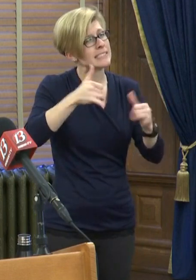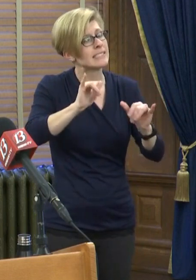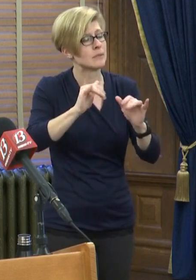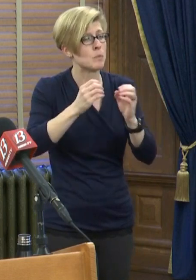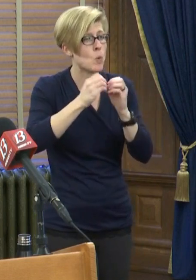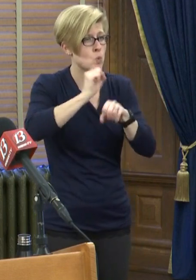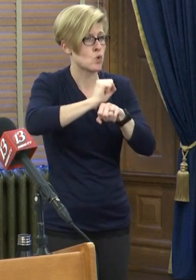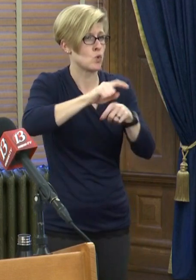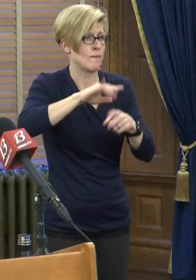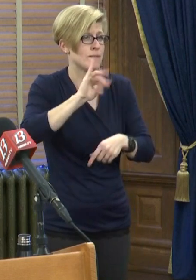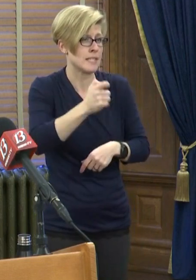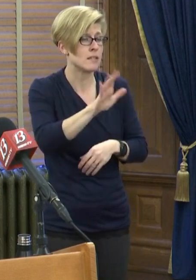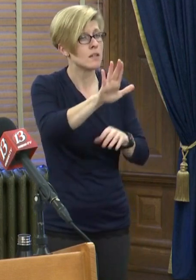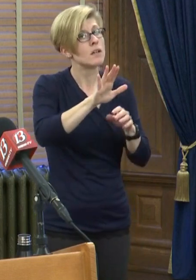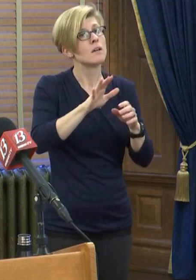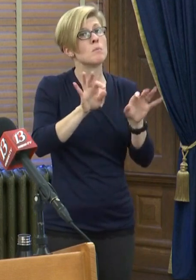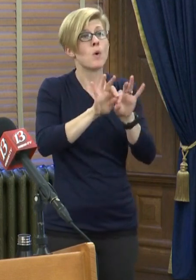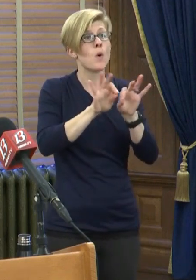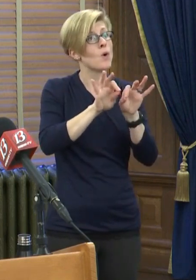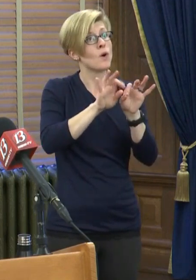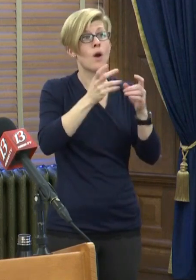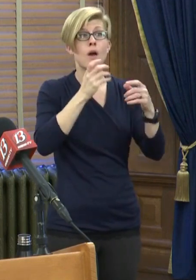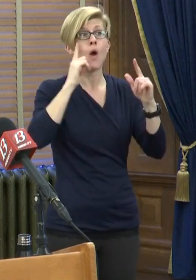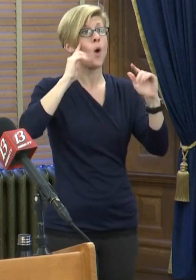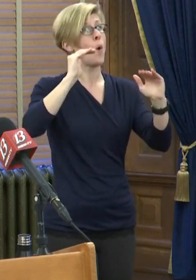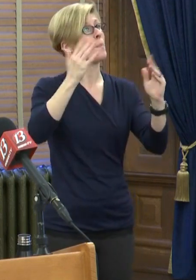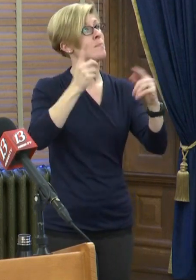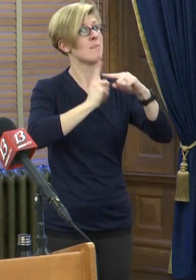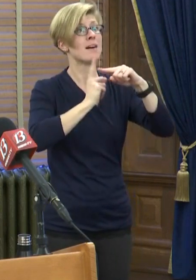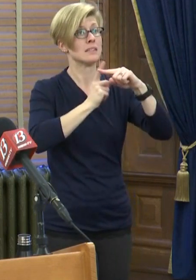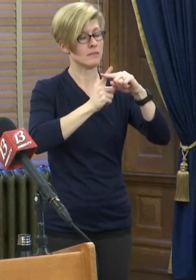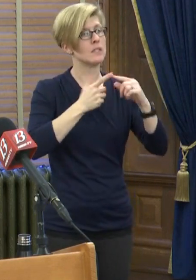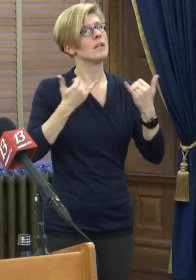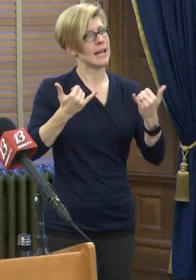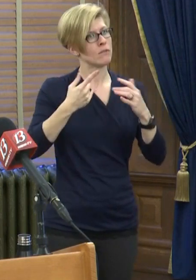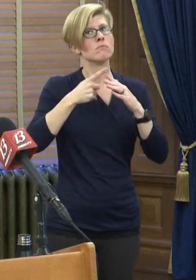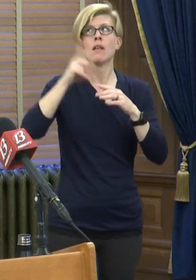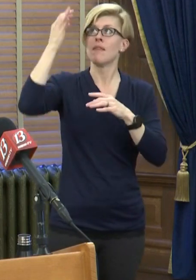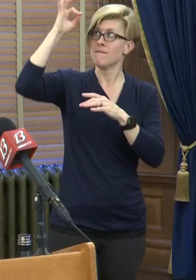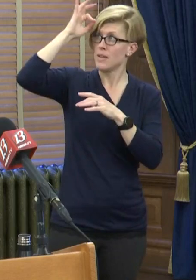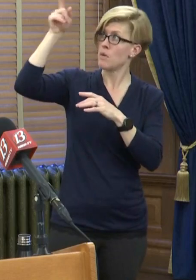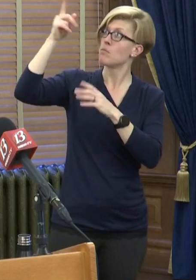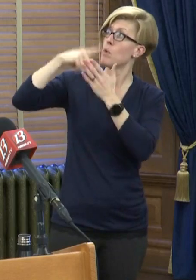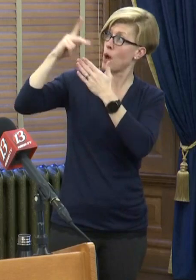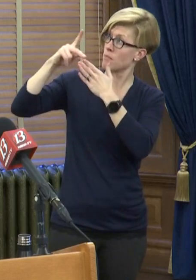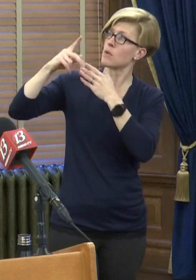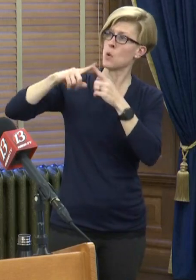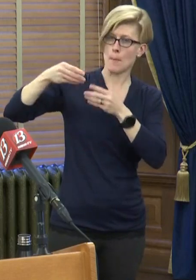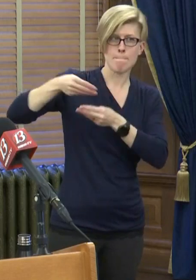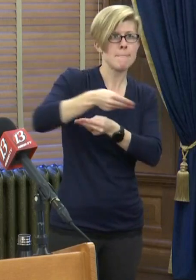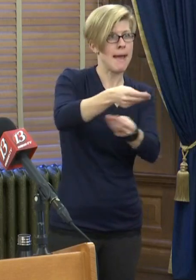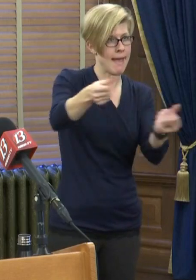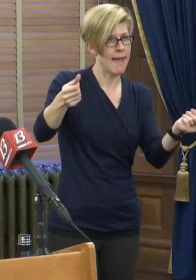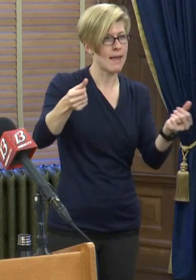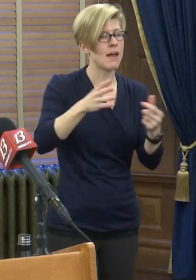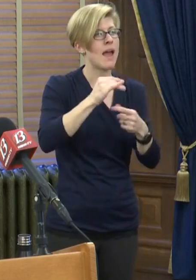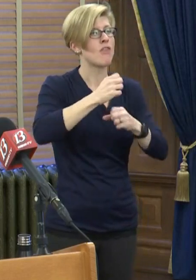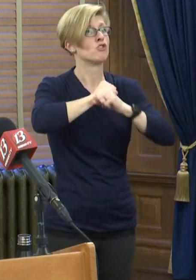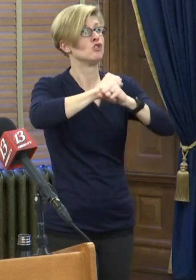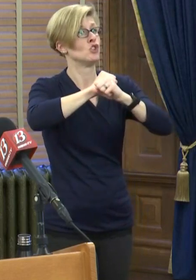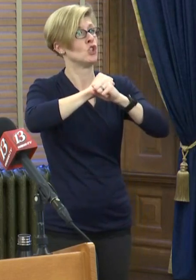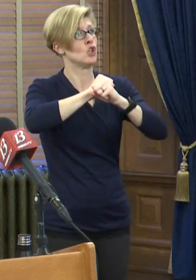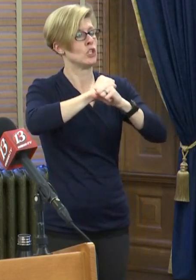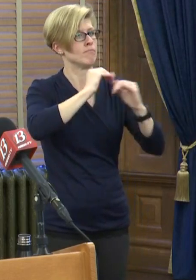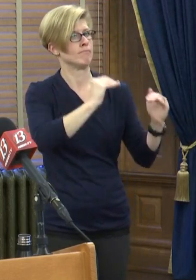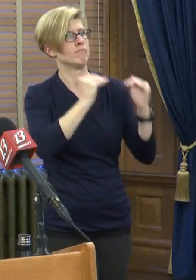silver lining, these 2 federal programs have begun to pay our benefits. The new security upgrade has also